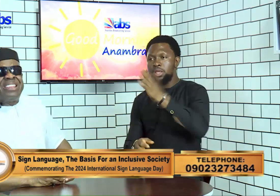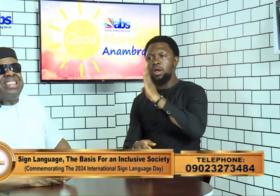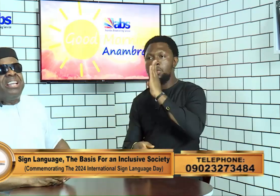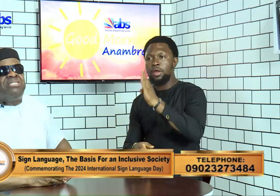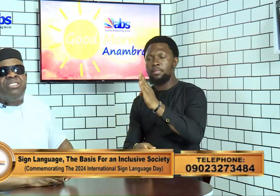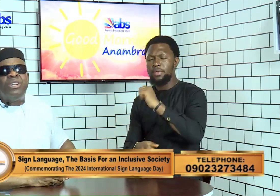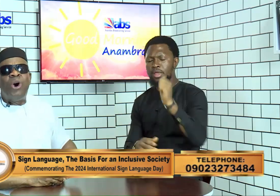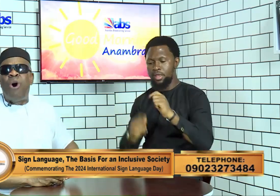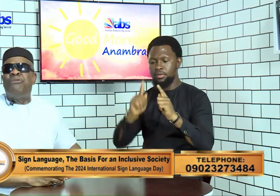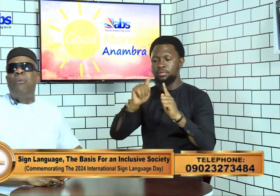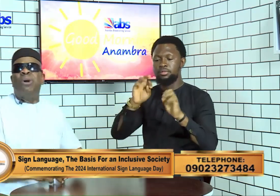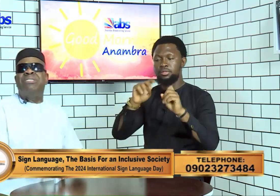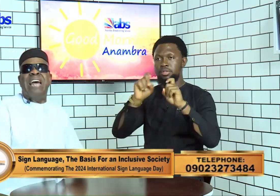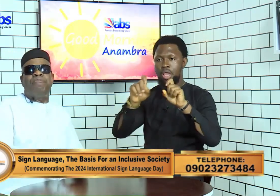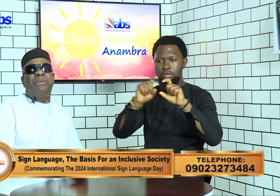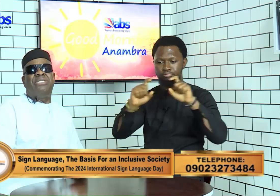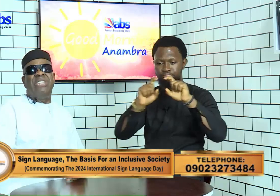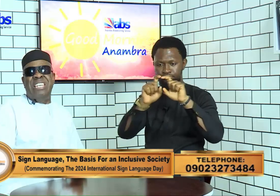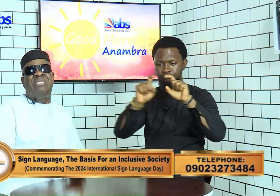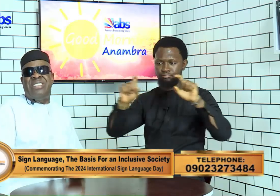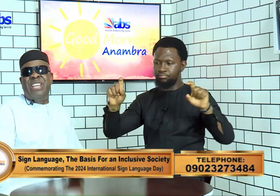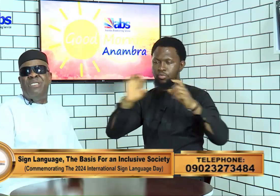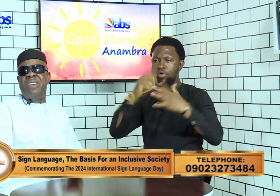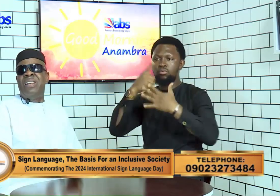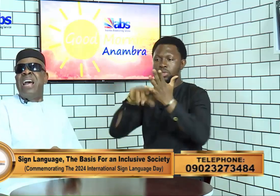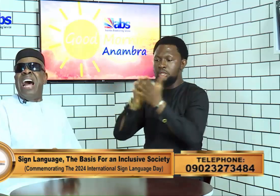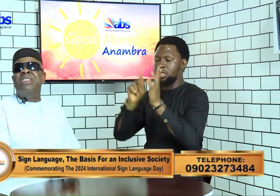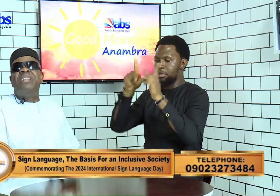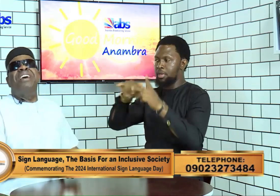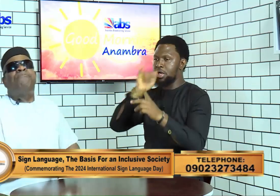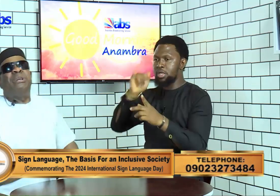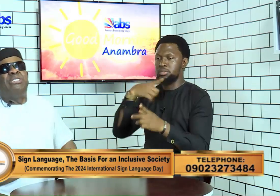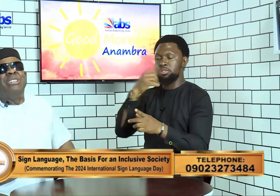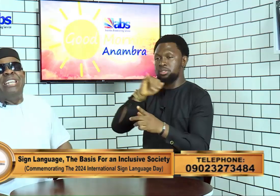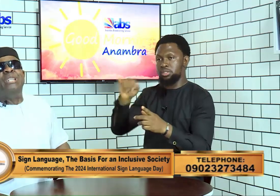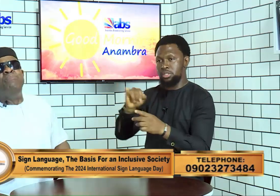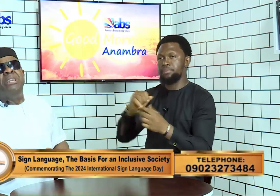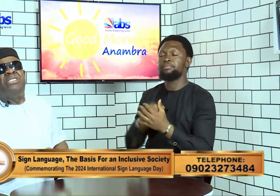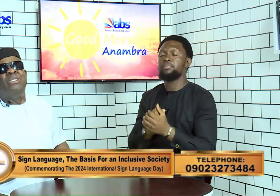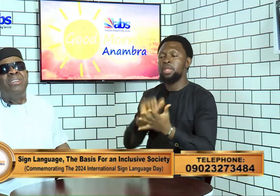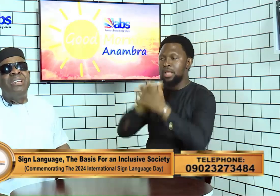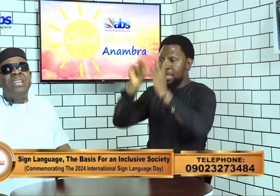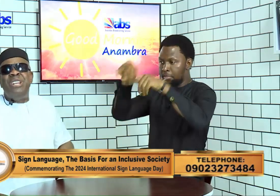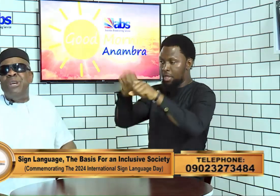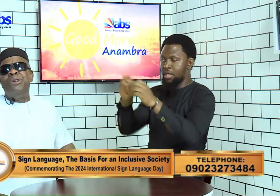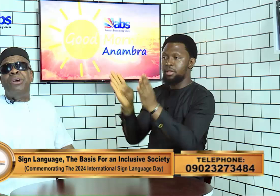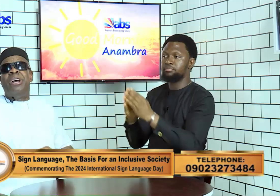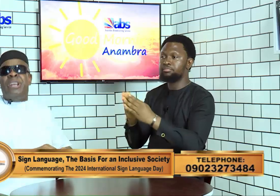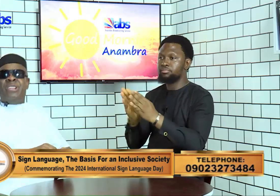a text of what that person is saying, and the deaf person in the meeting,